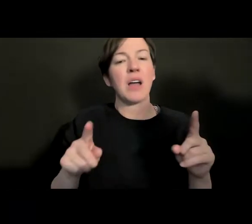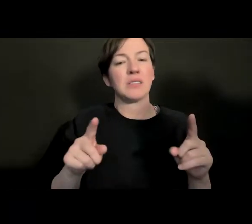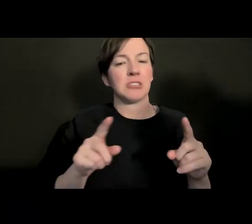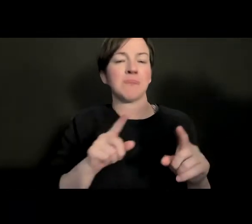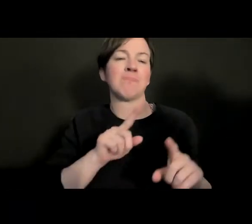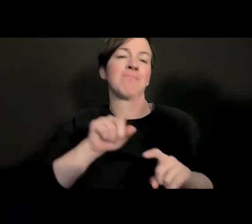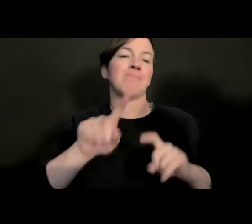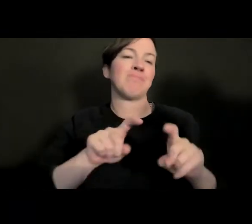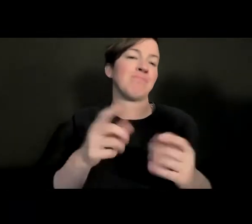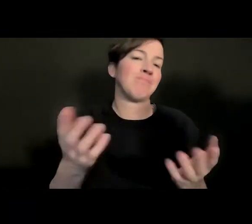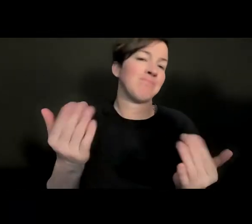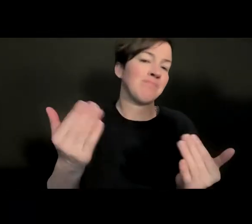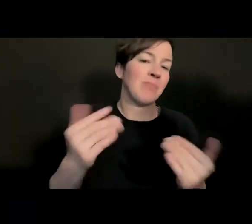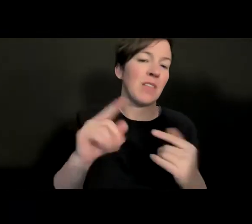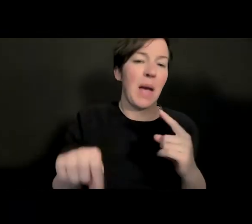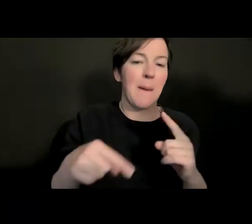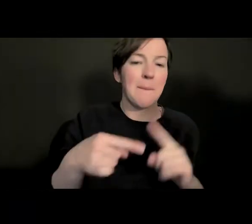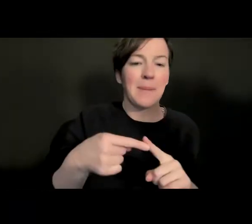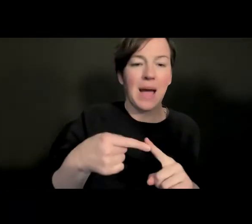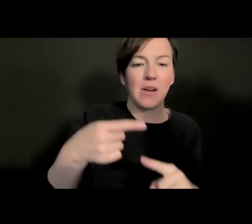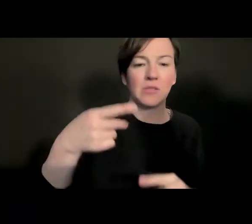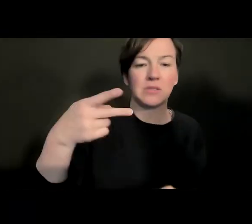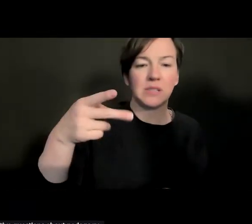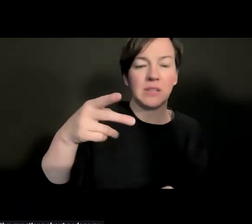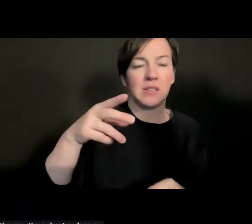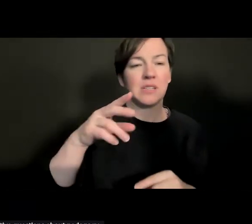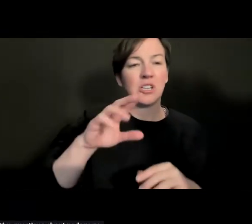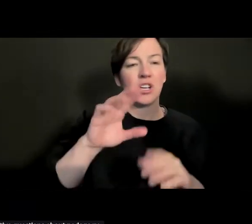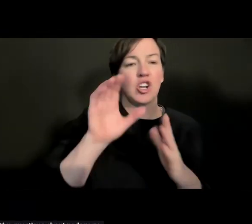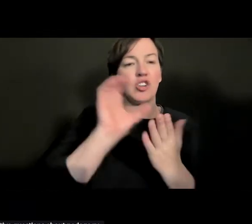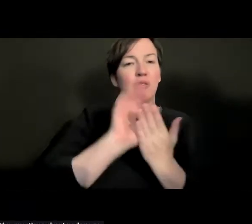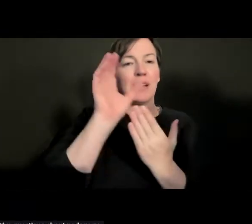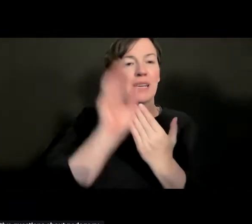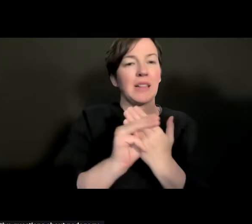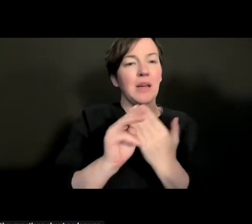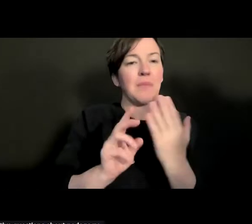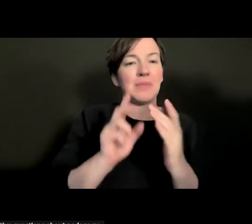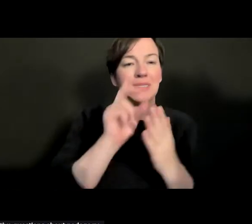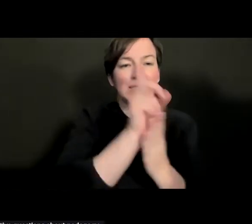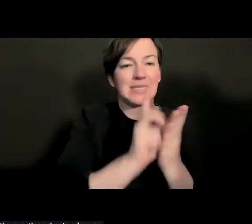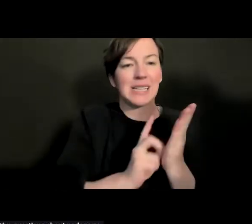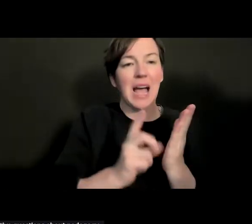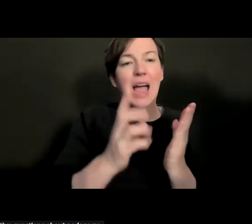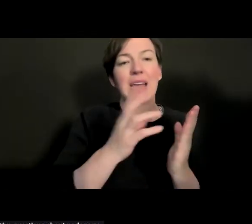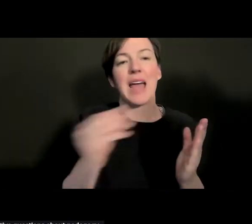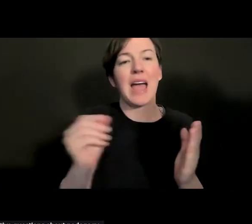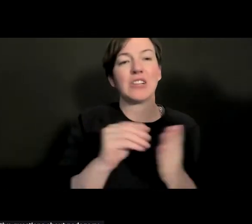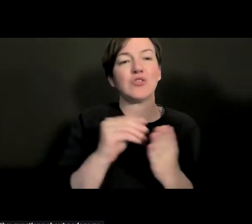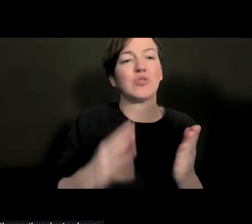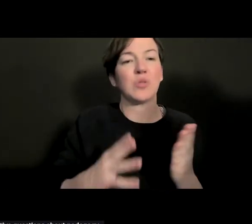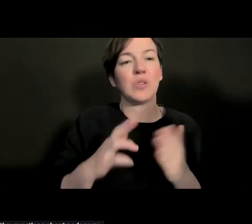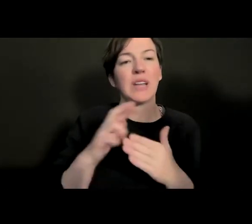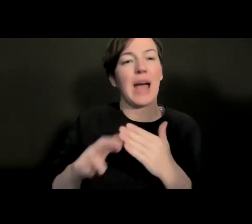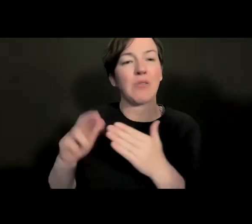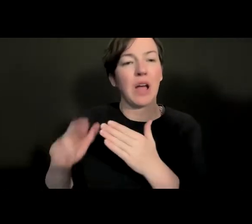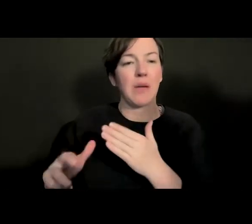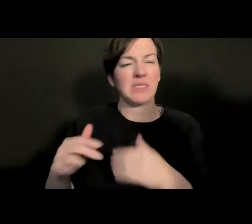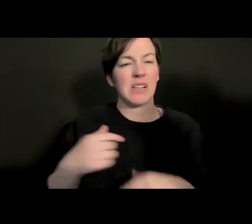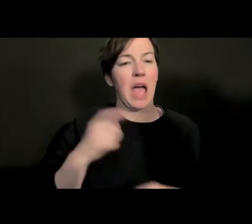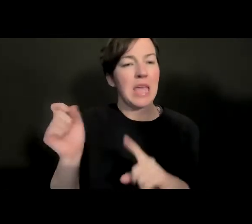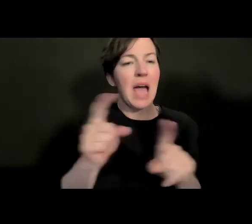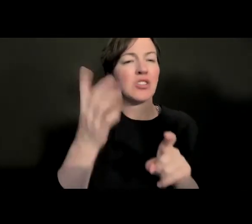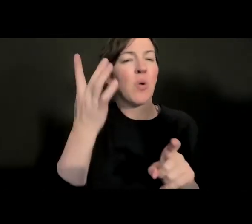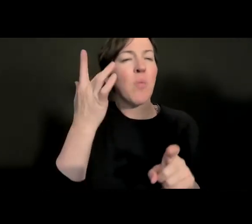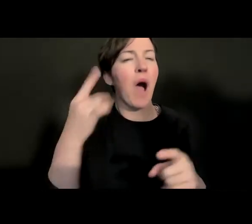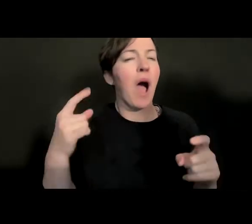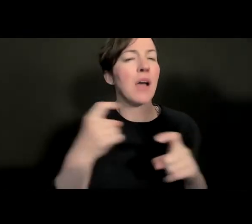about pedagogy, curriculum design, and student outcomes. For example, I asked why